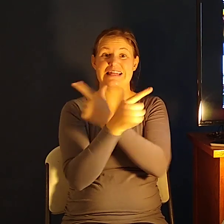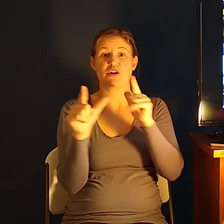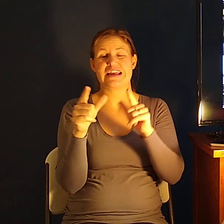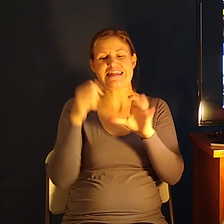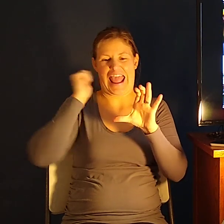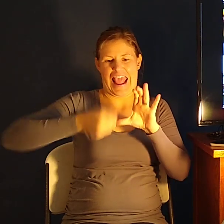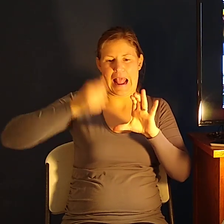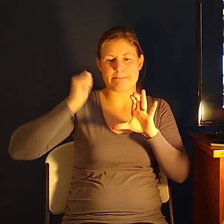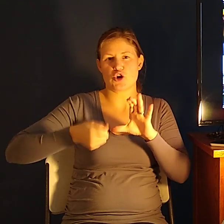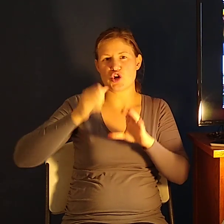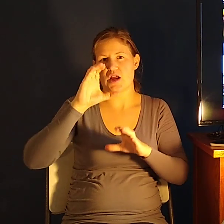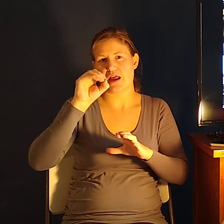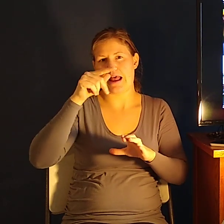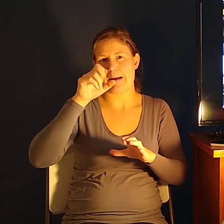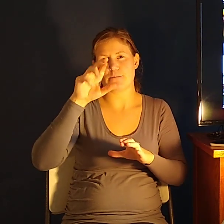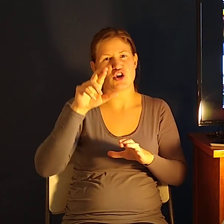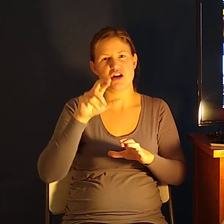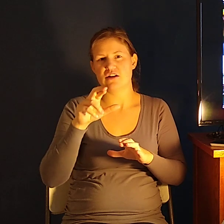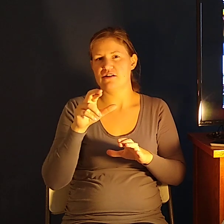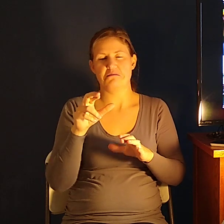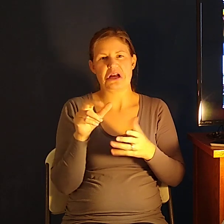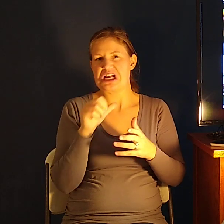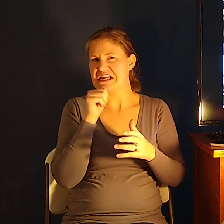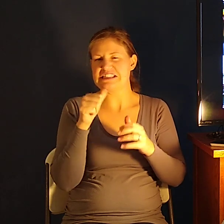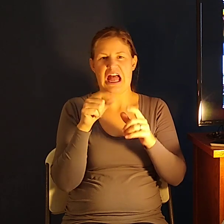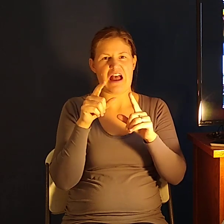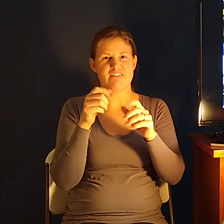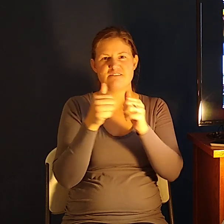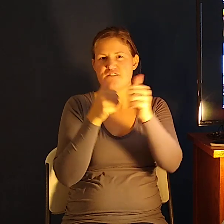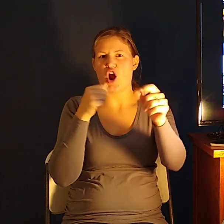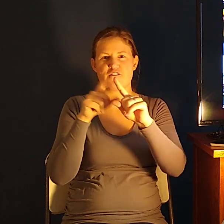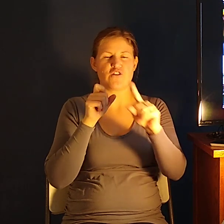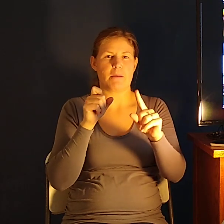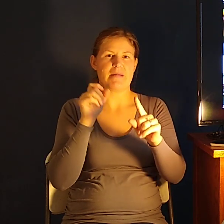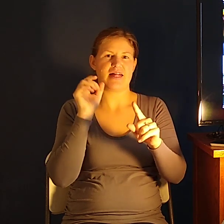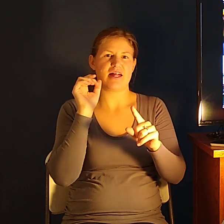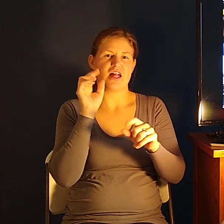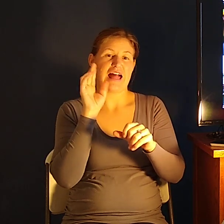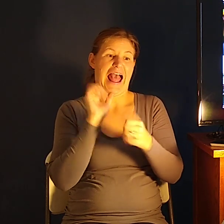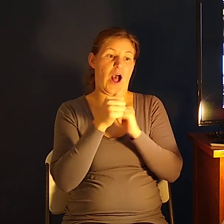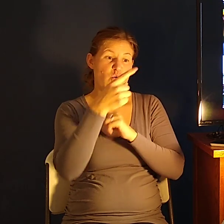And he's not that far from how those guys were using their material.